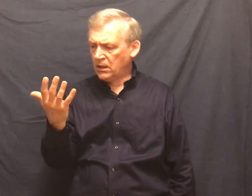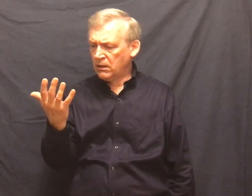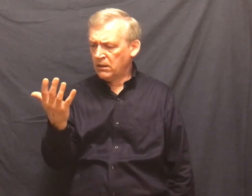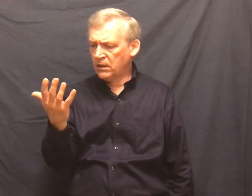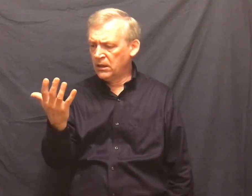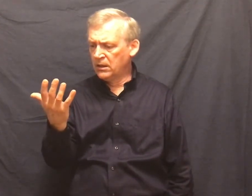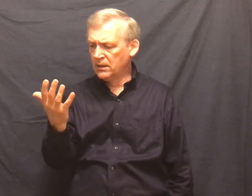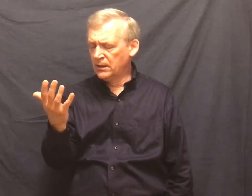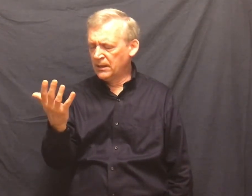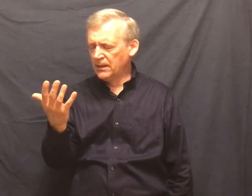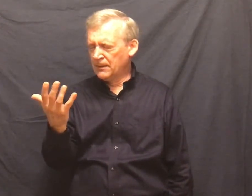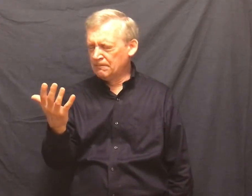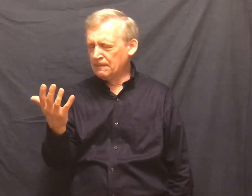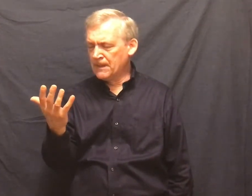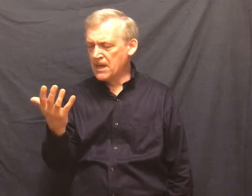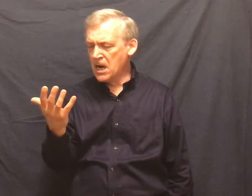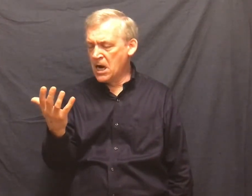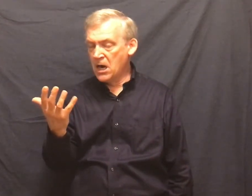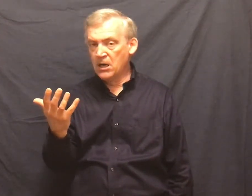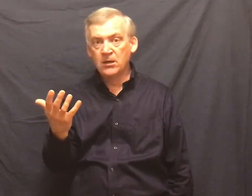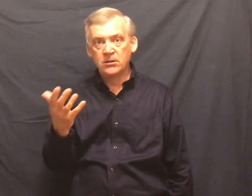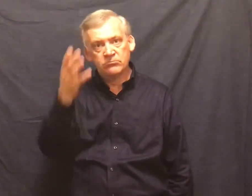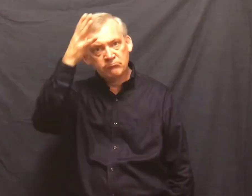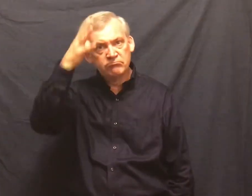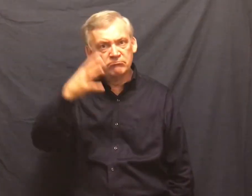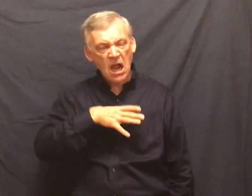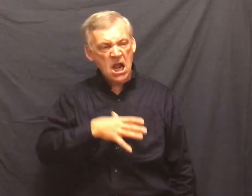The group burst into the clearing, and Curly was ahead.